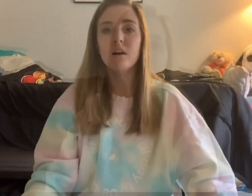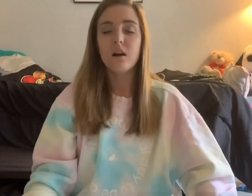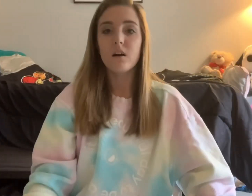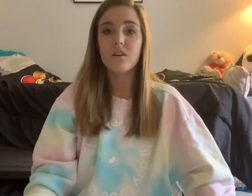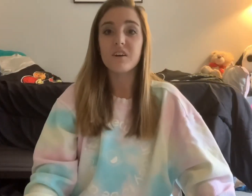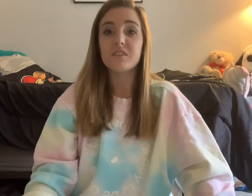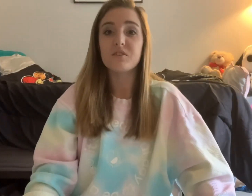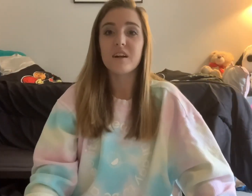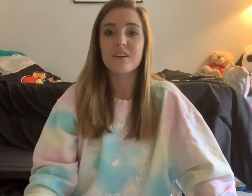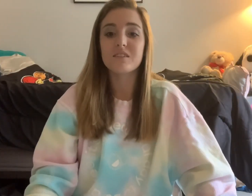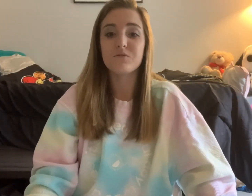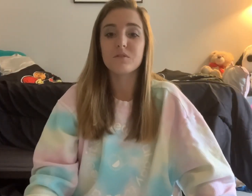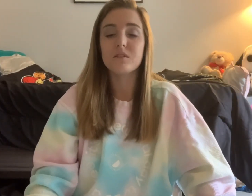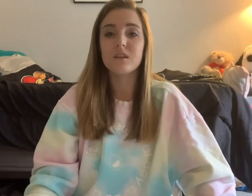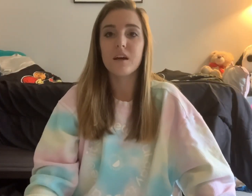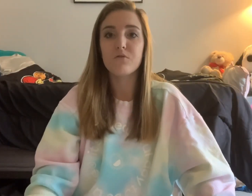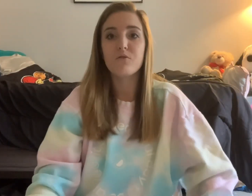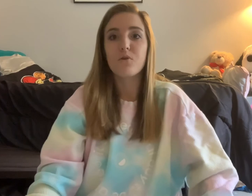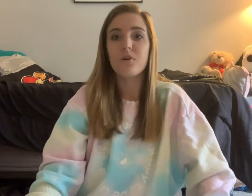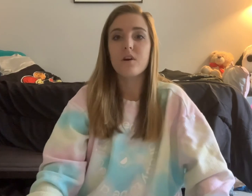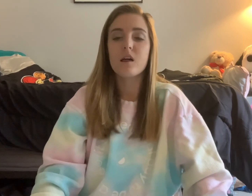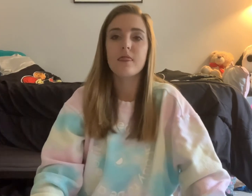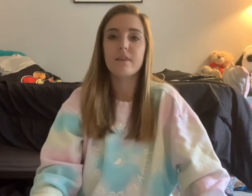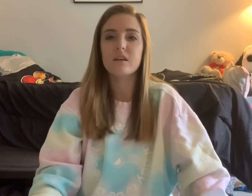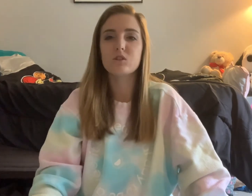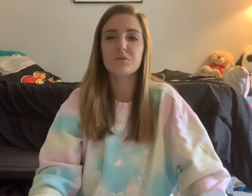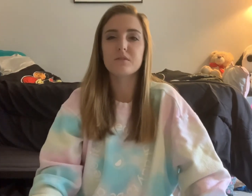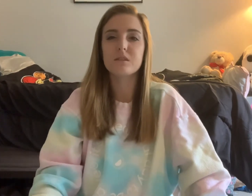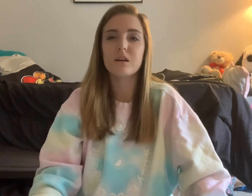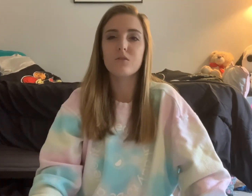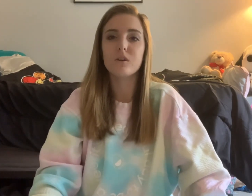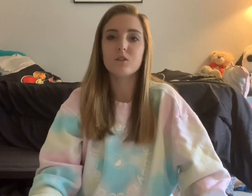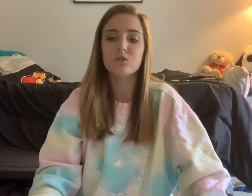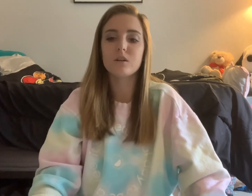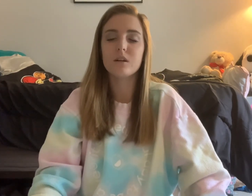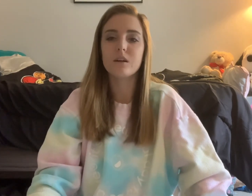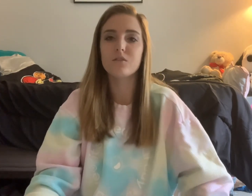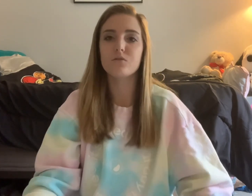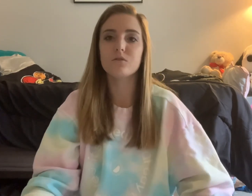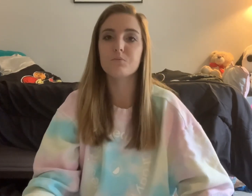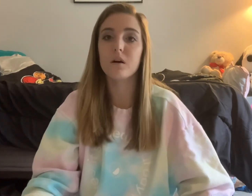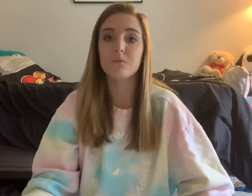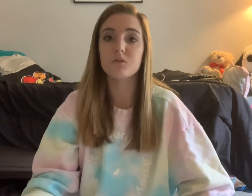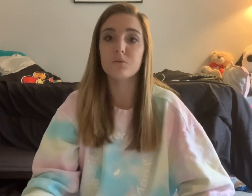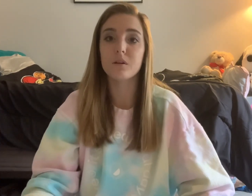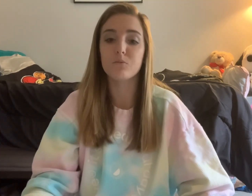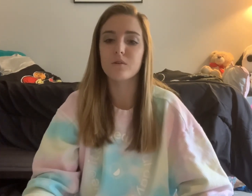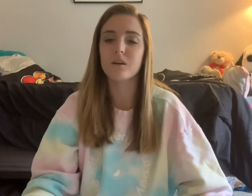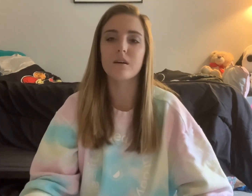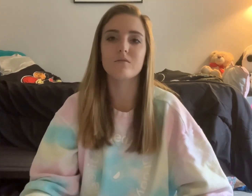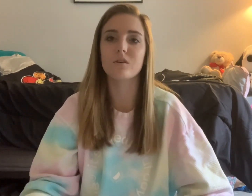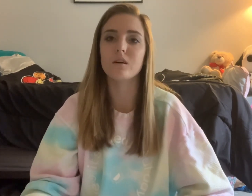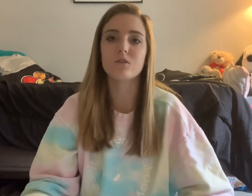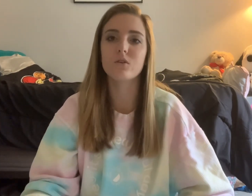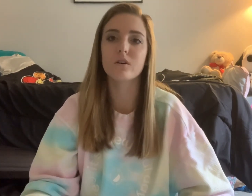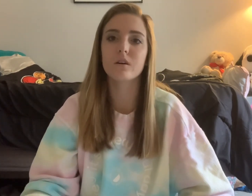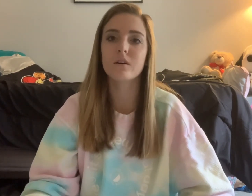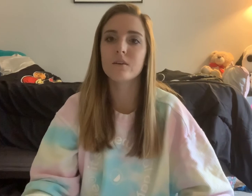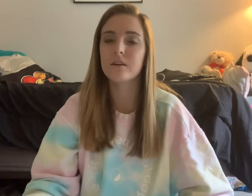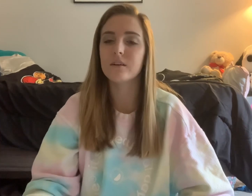All right, so that is it for today for things you could say at a restaurant. I know there's probably so many more, like I forgot cook and stuff